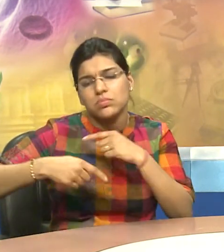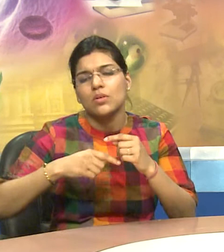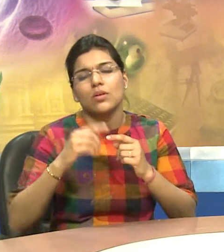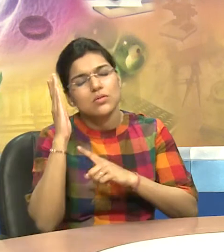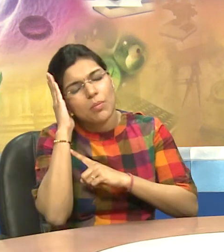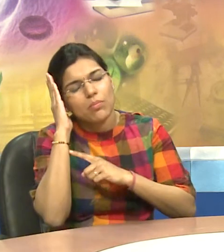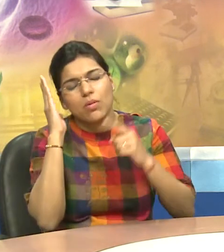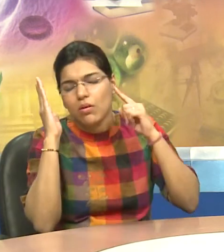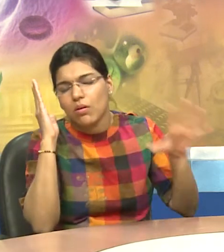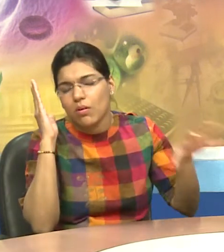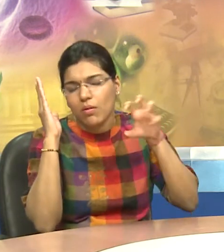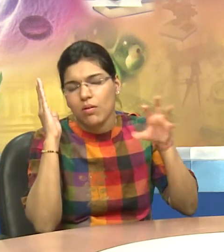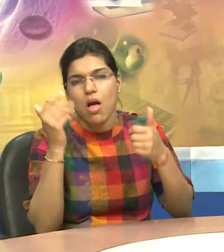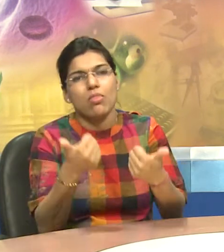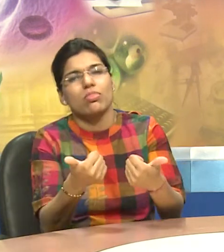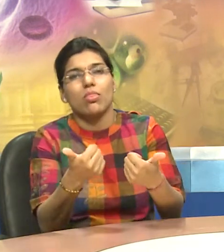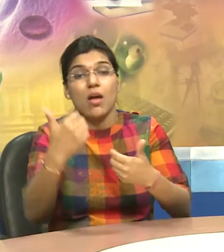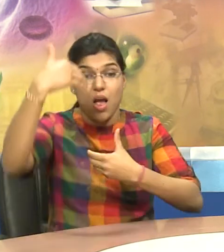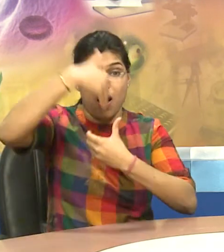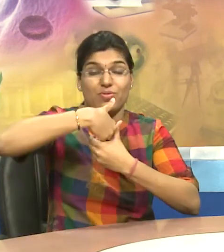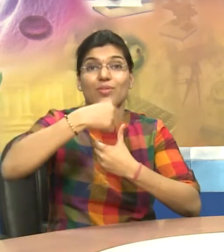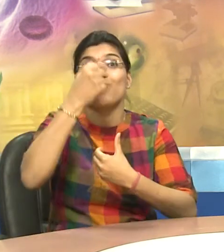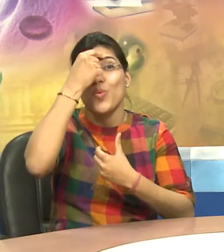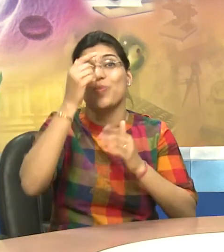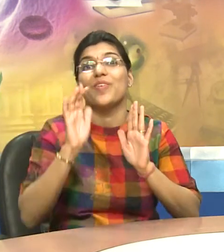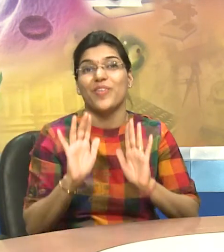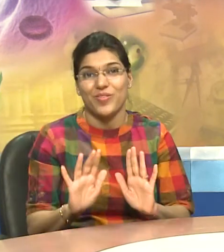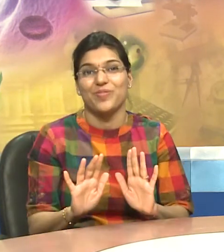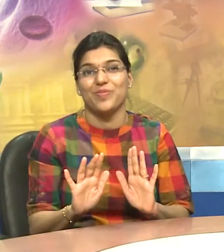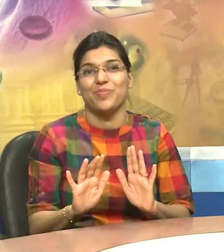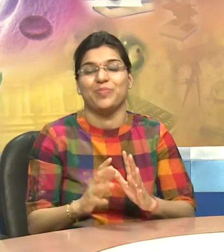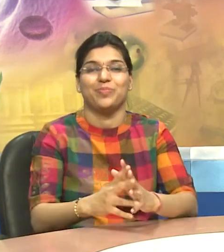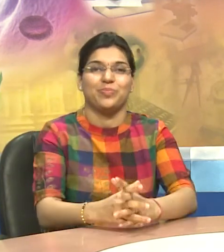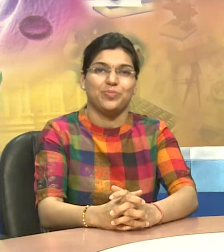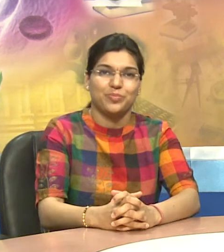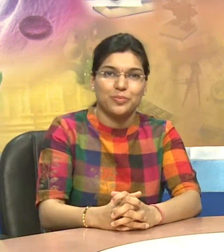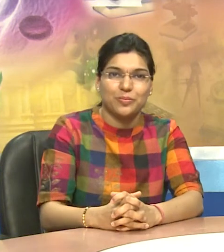future because of regular explosion in loud noise.